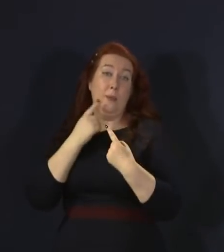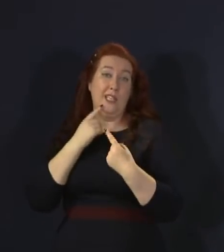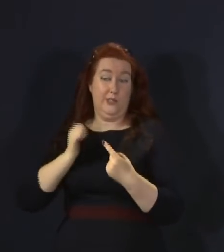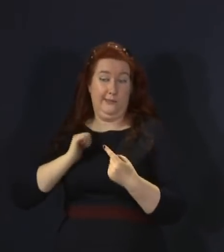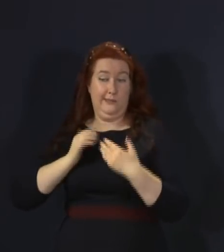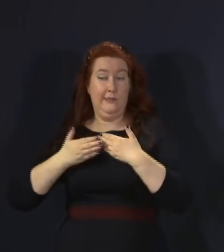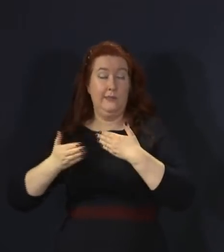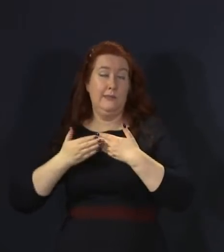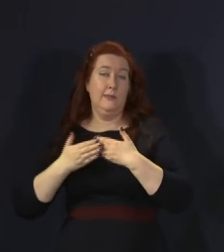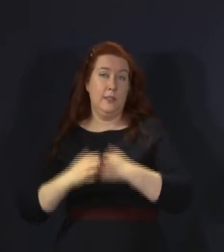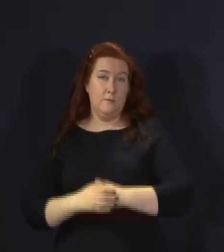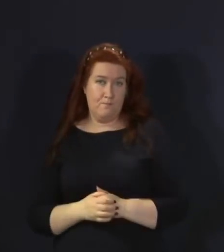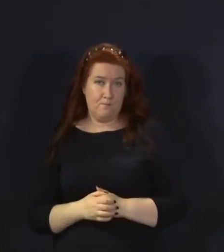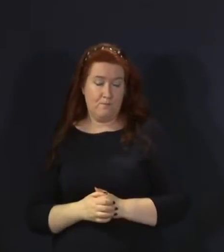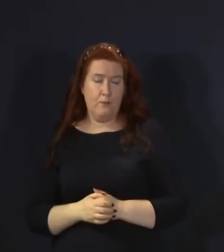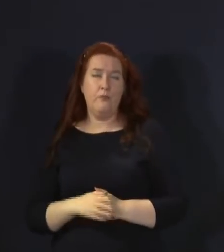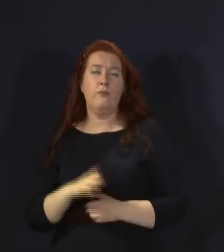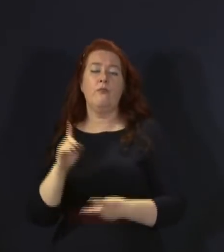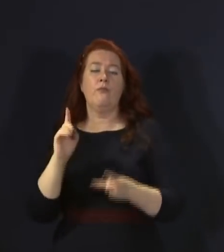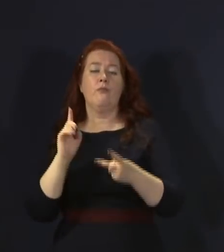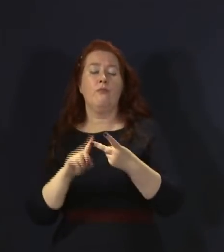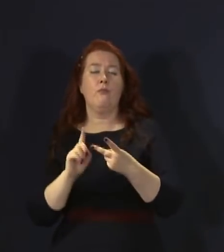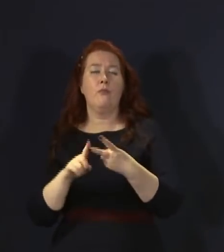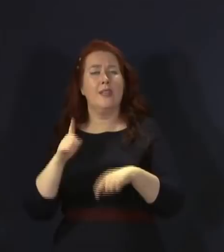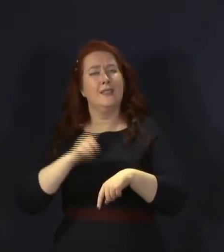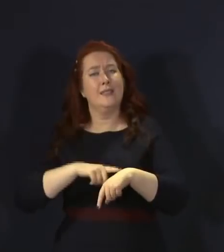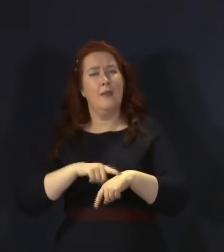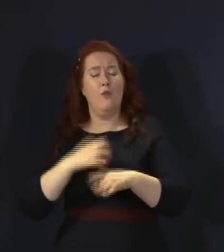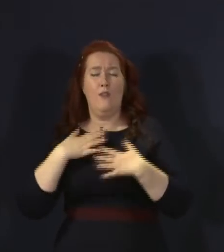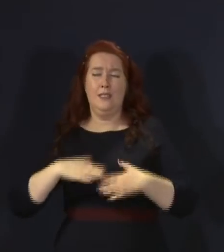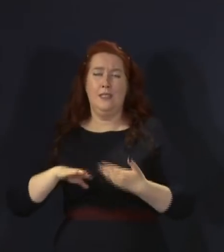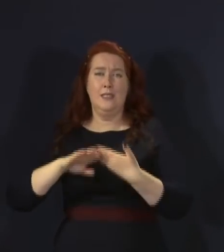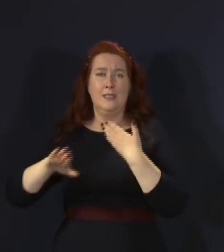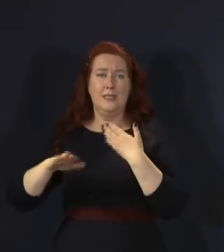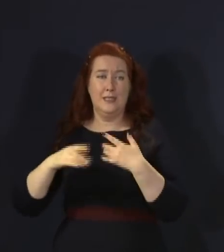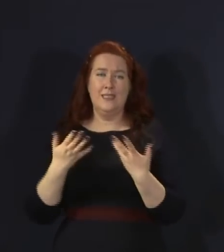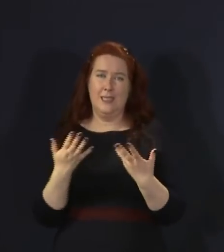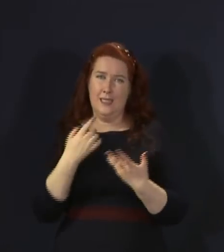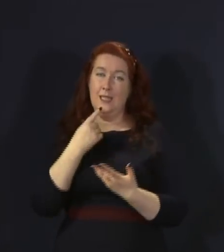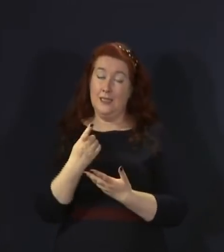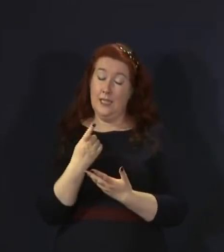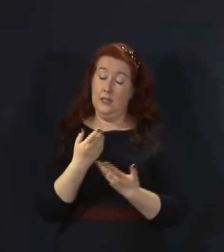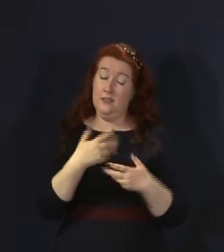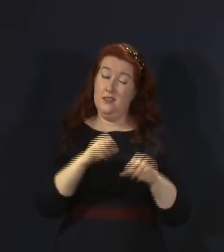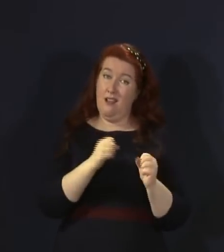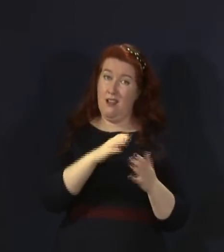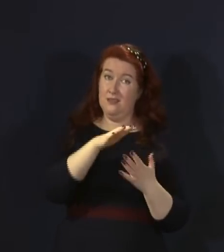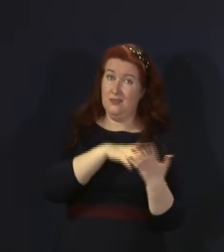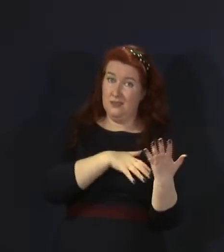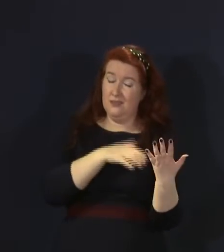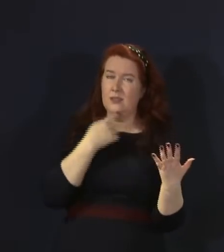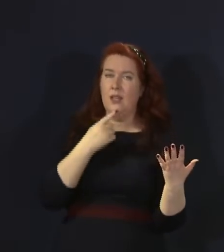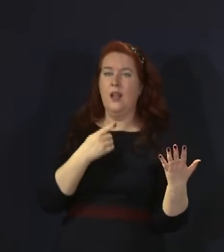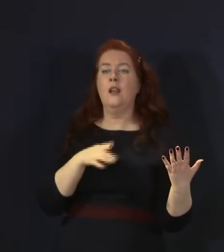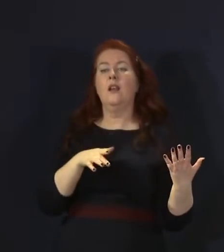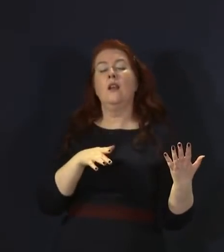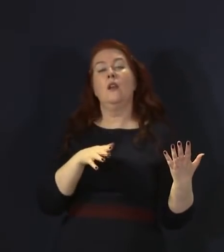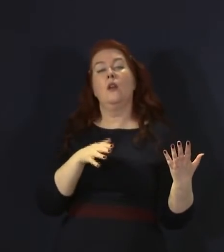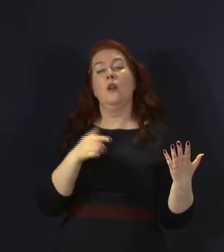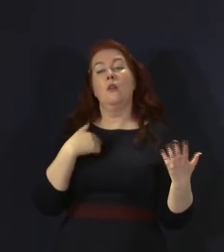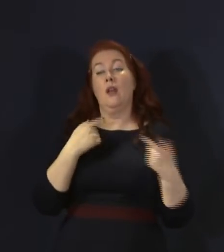that made available shortly. On the timescale for physical distancing changes, I said in my opening remarks, we've announced